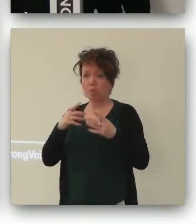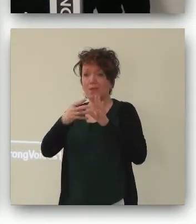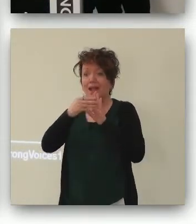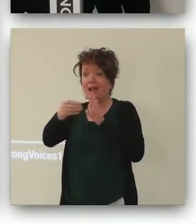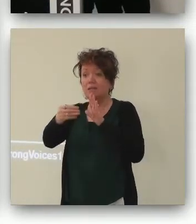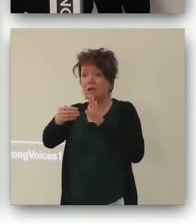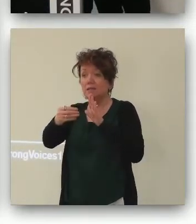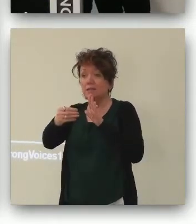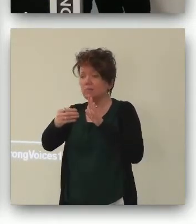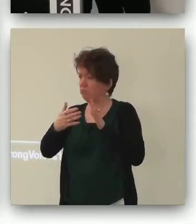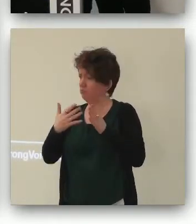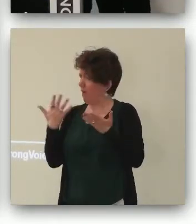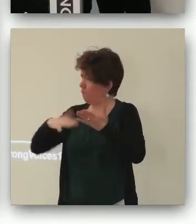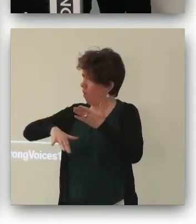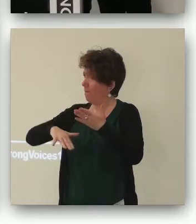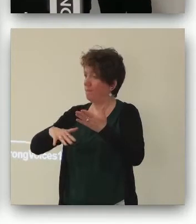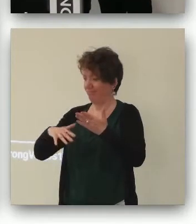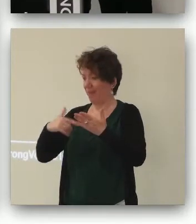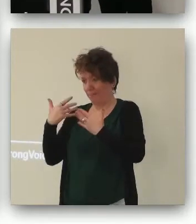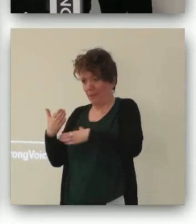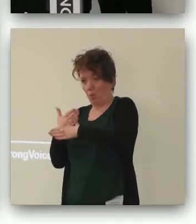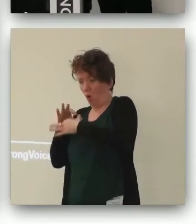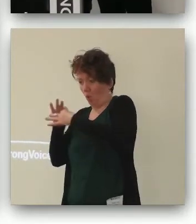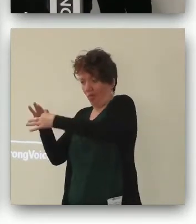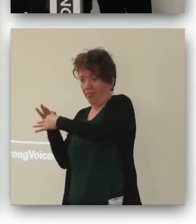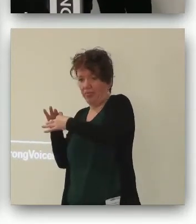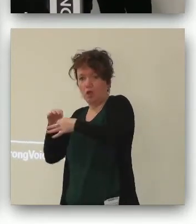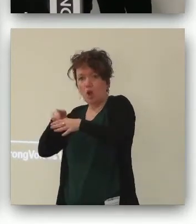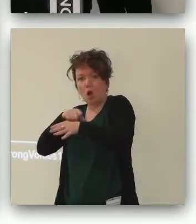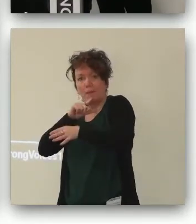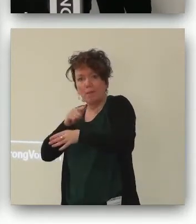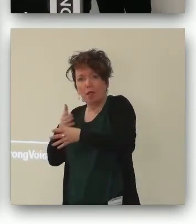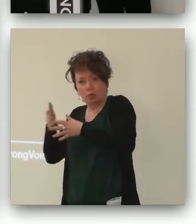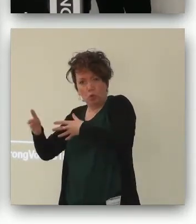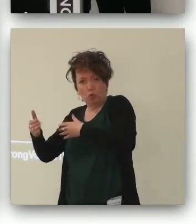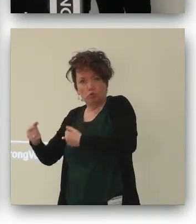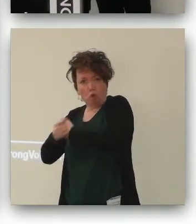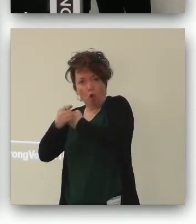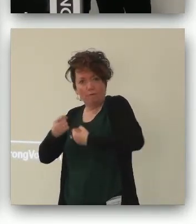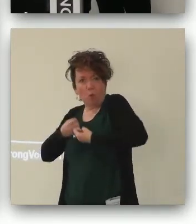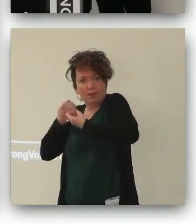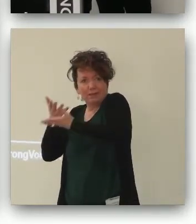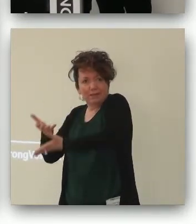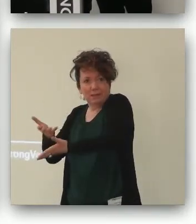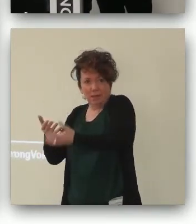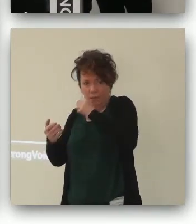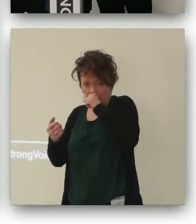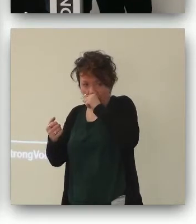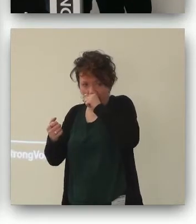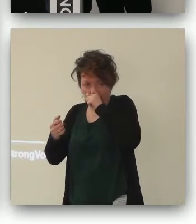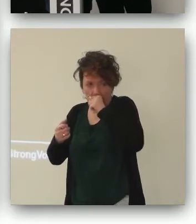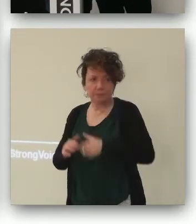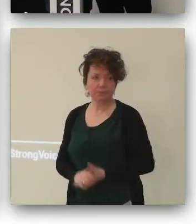are based on some of the young people that we worked with through Strong Voices, but they're not actual real people that are in the case